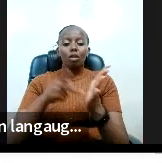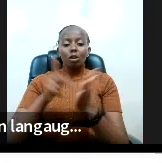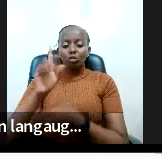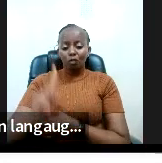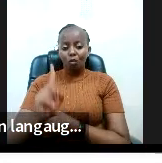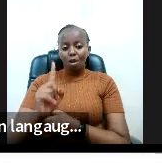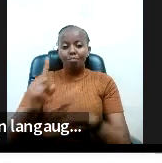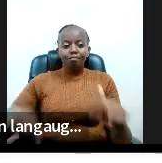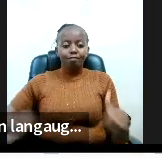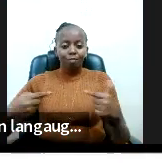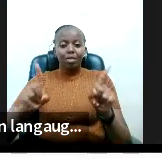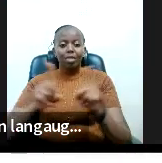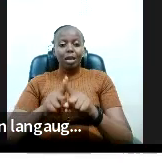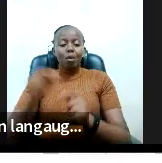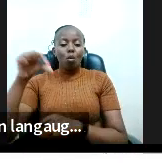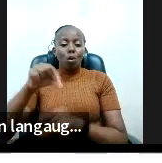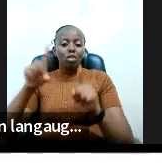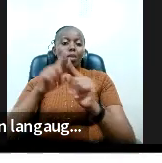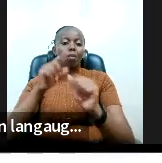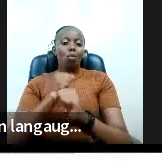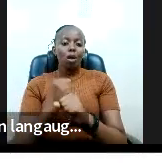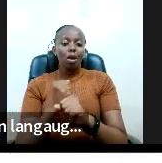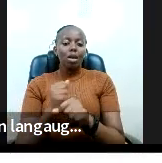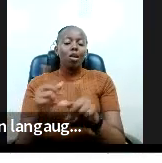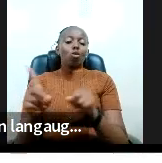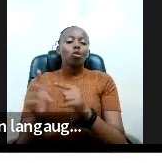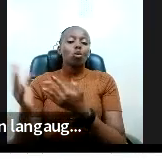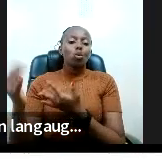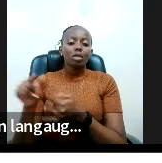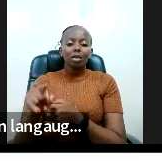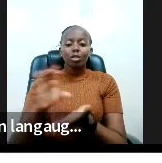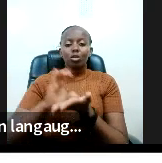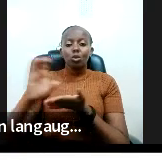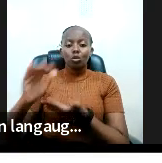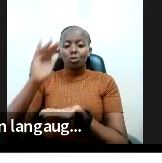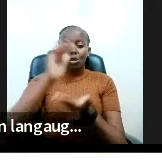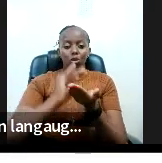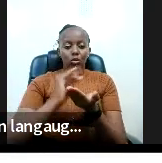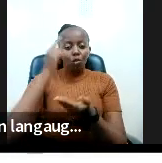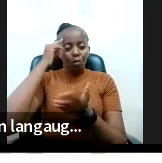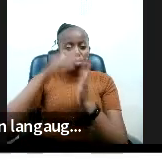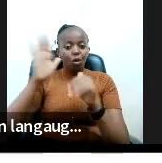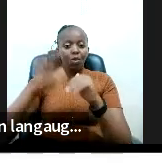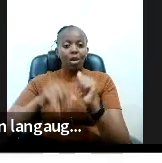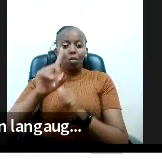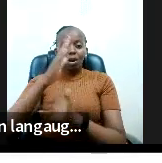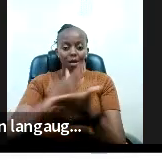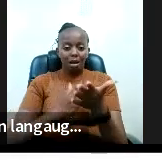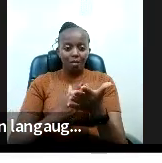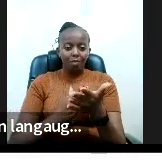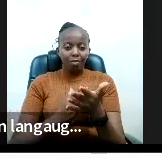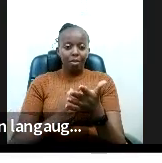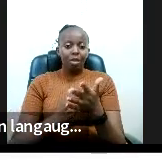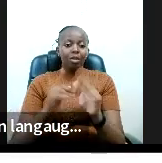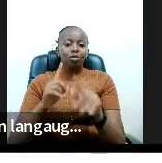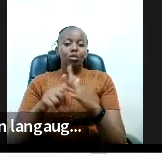wheelchairs of the same quality and function. We expect this cost to be reduced to more than half after we start